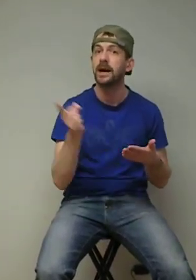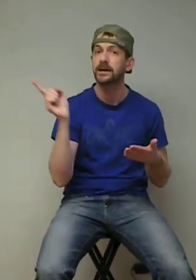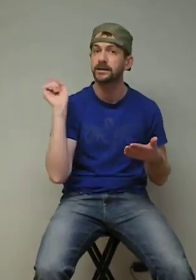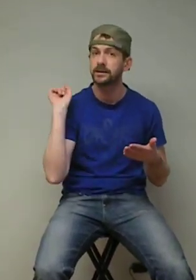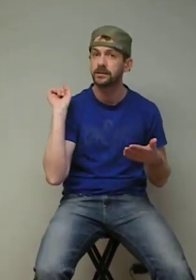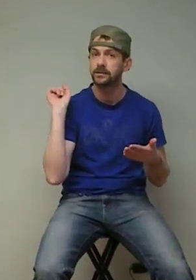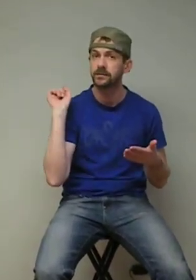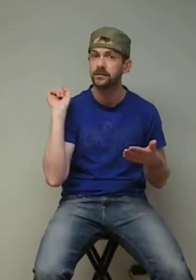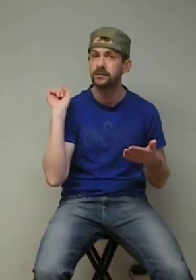past.